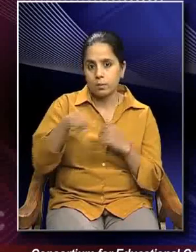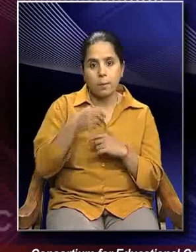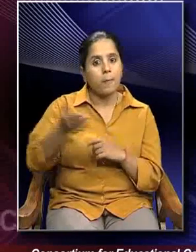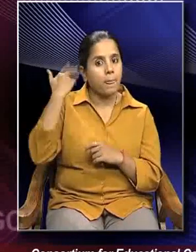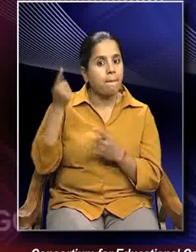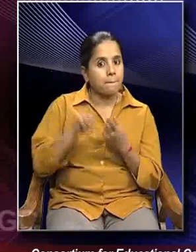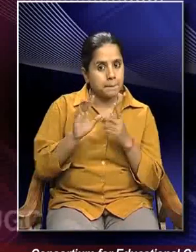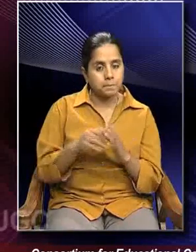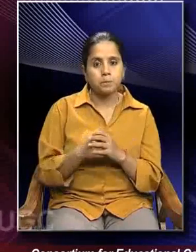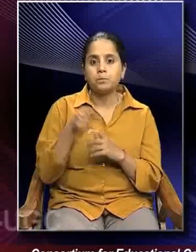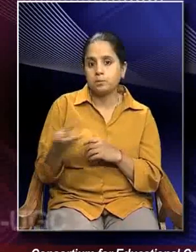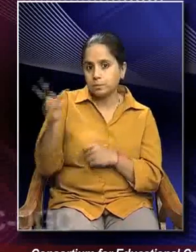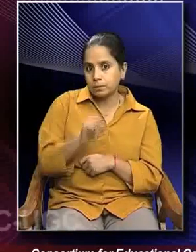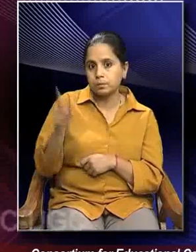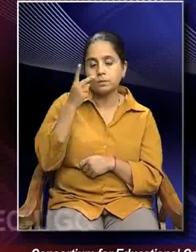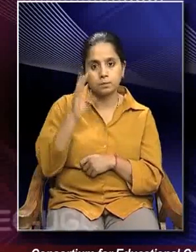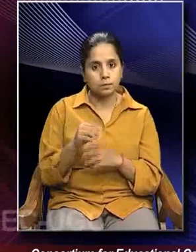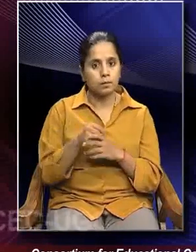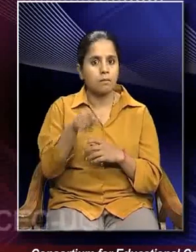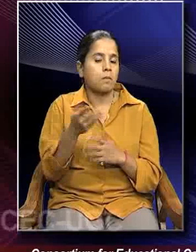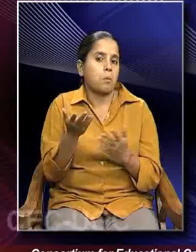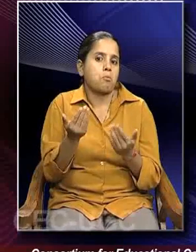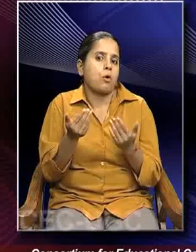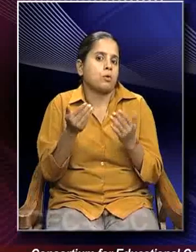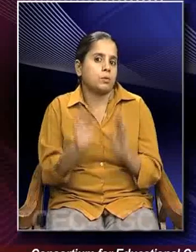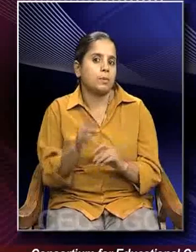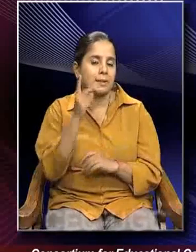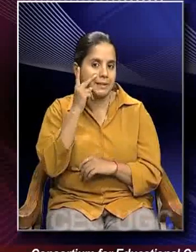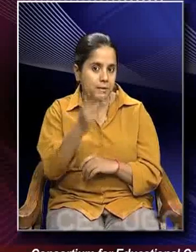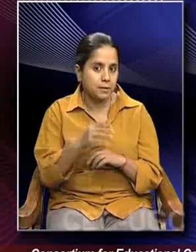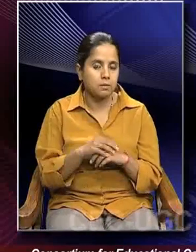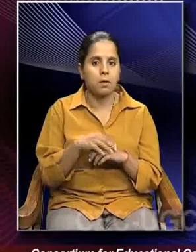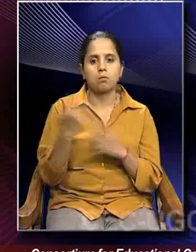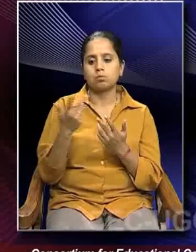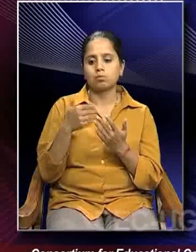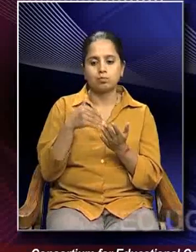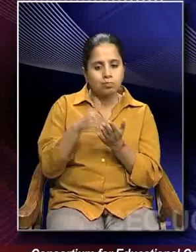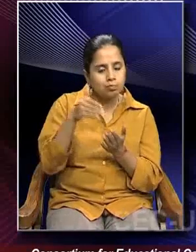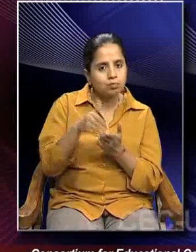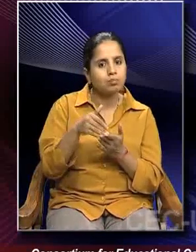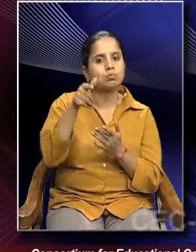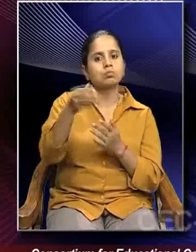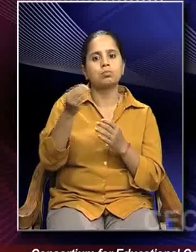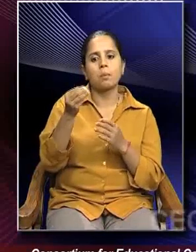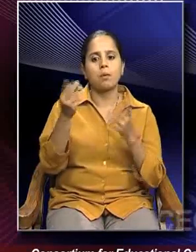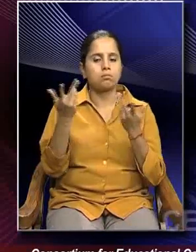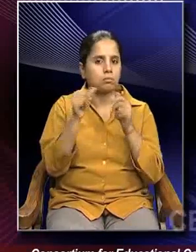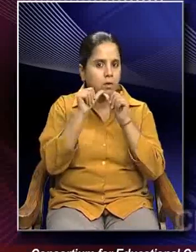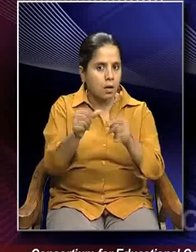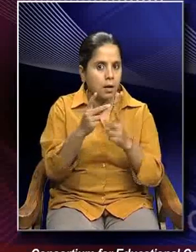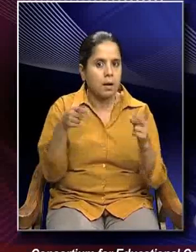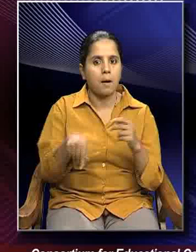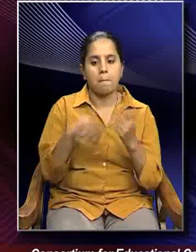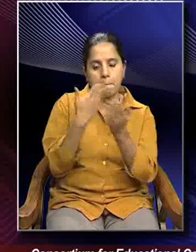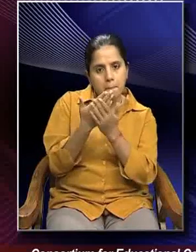past is repeated, there is a chance of coming at a conclusion in terms of the